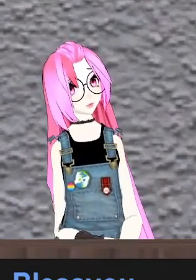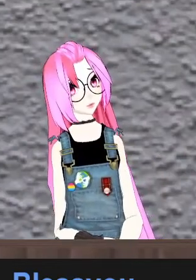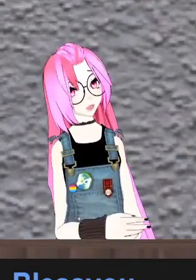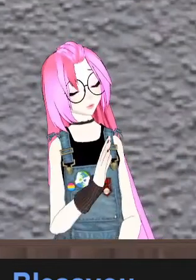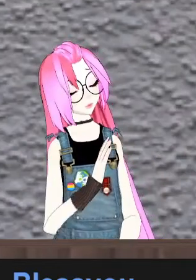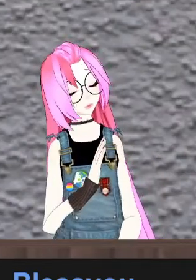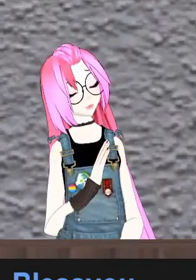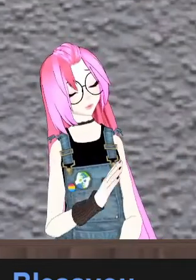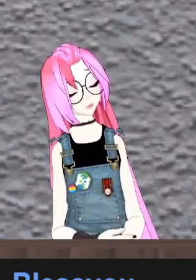You're good.